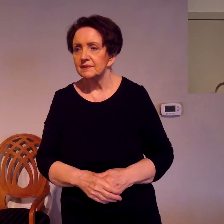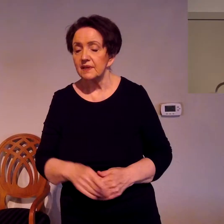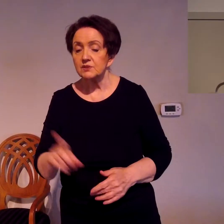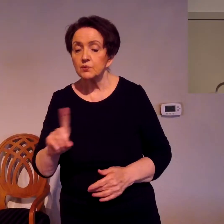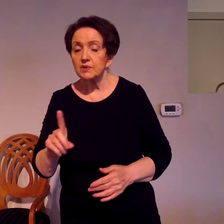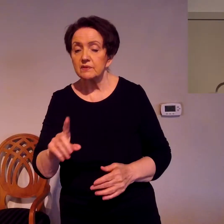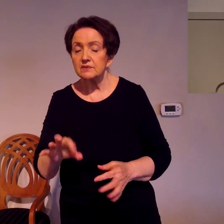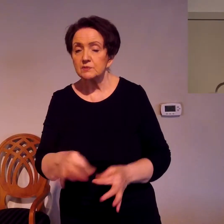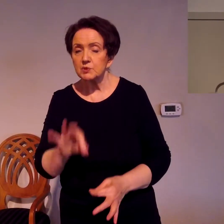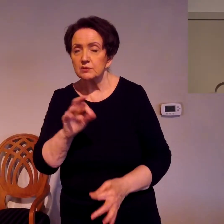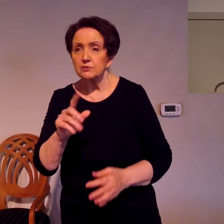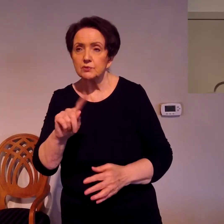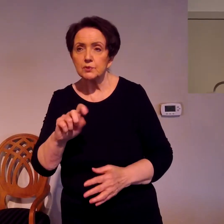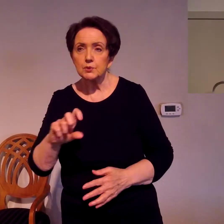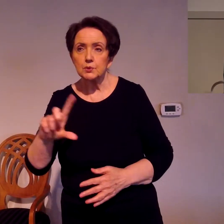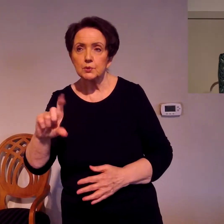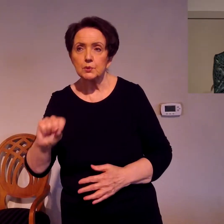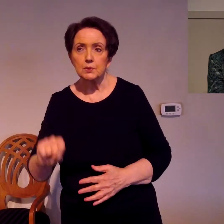spiritual tools